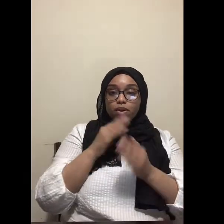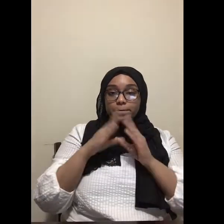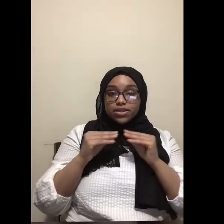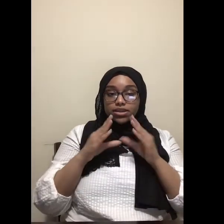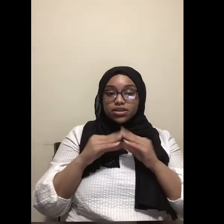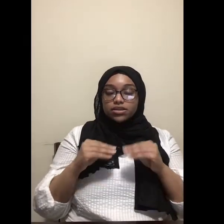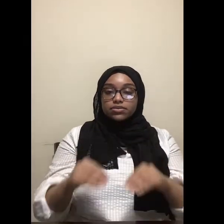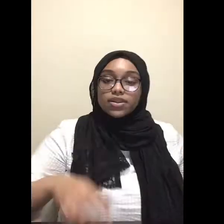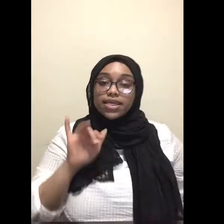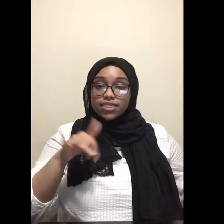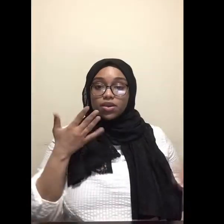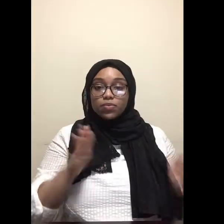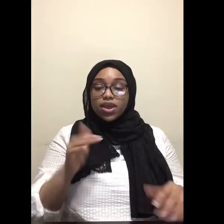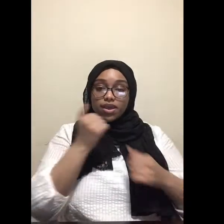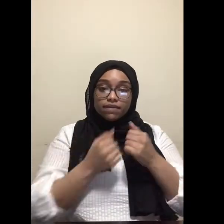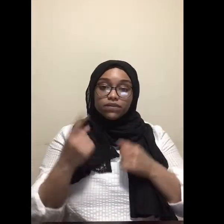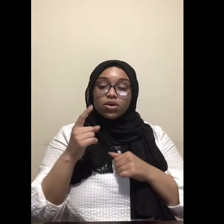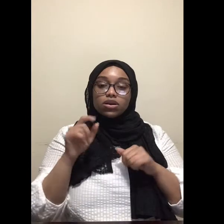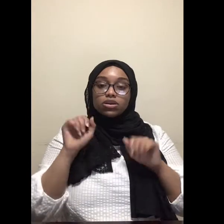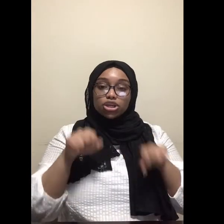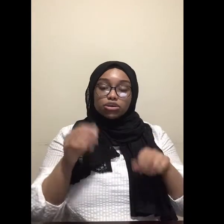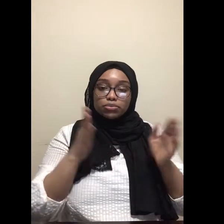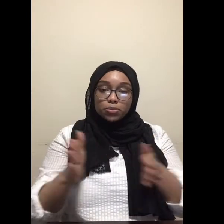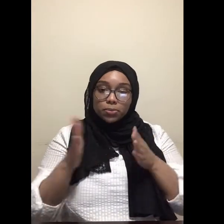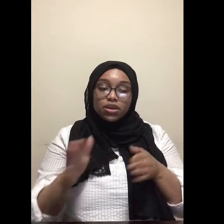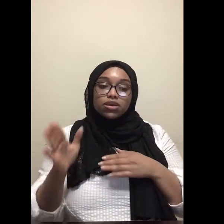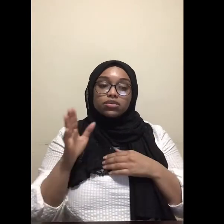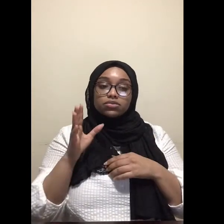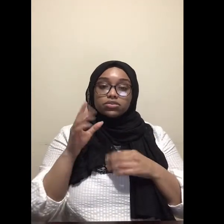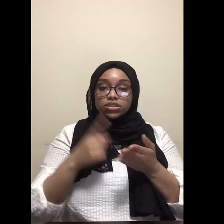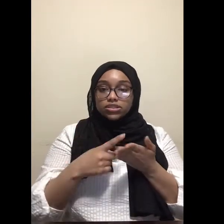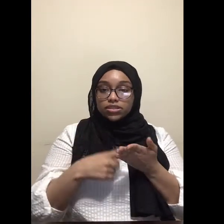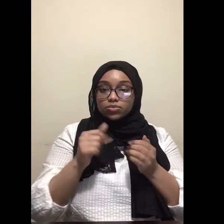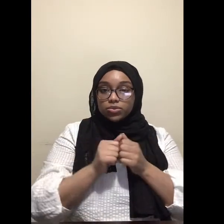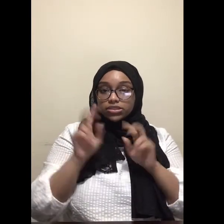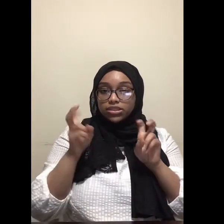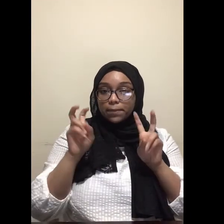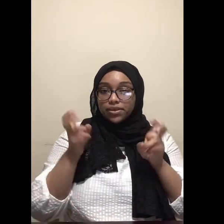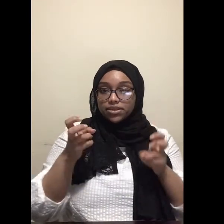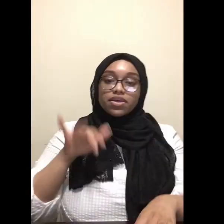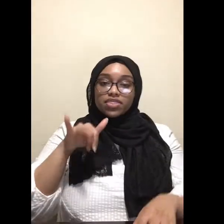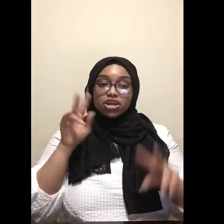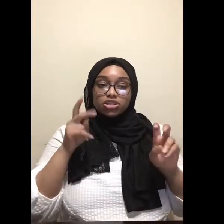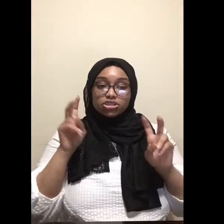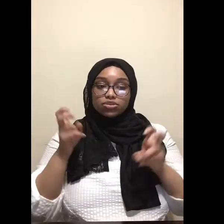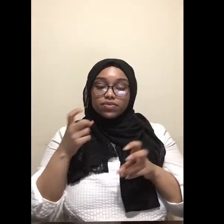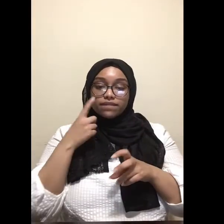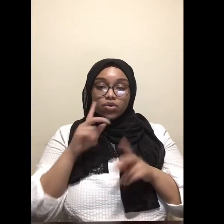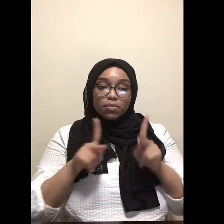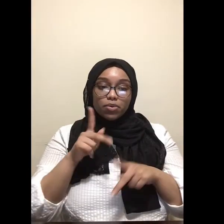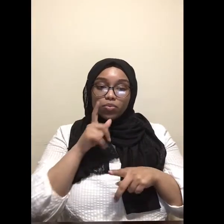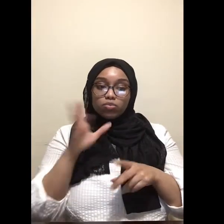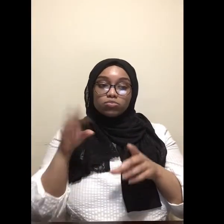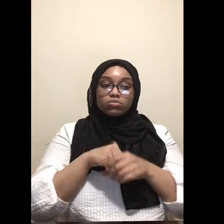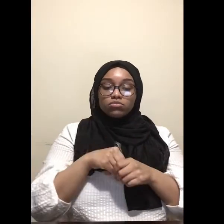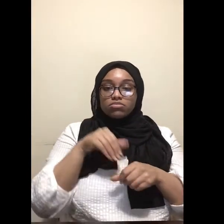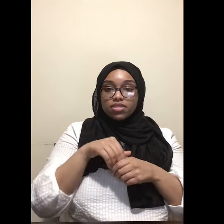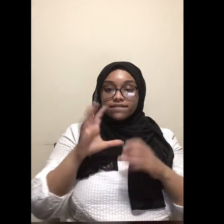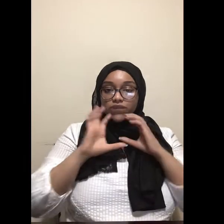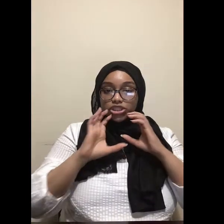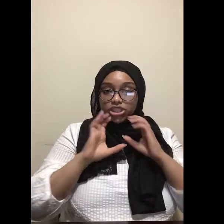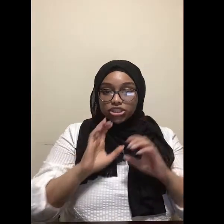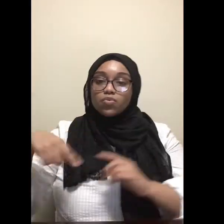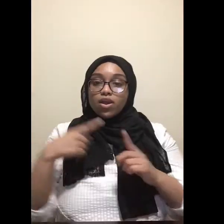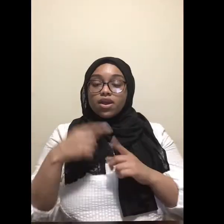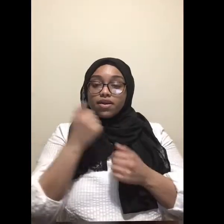this leaves a level playing field for all of the people that are involved in the conversation. When they're coming together, everyone's ready